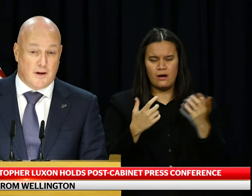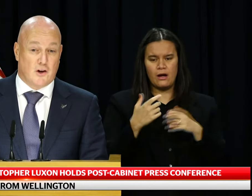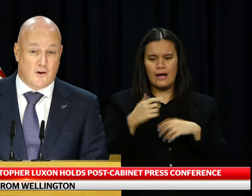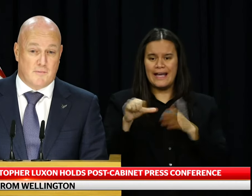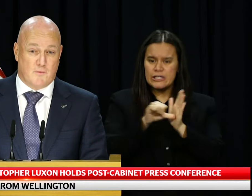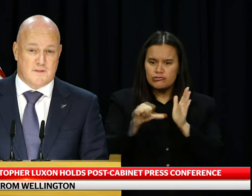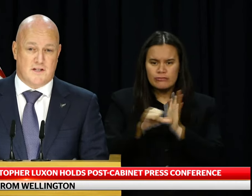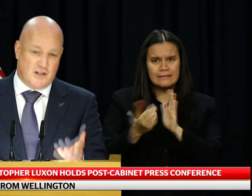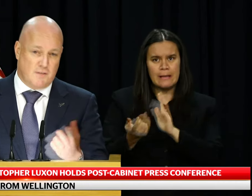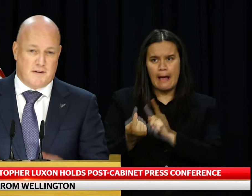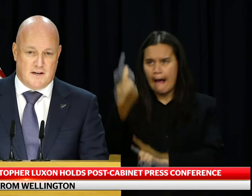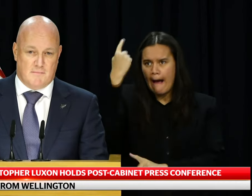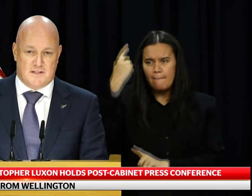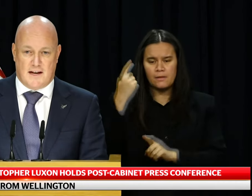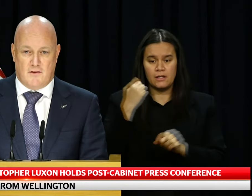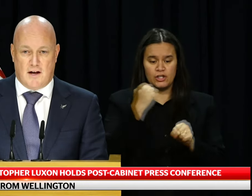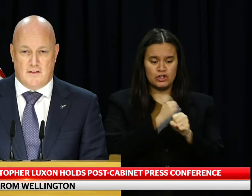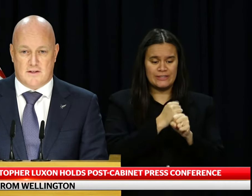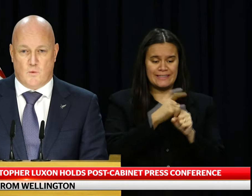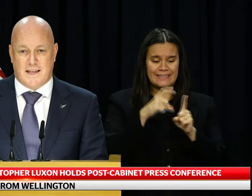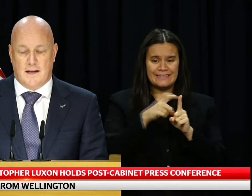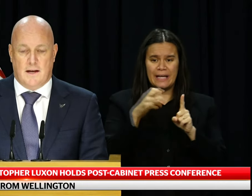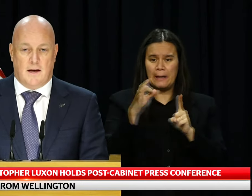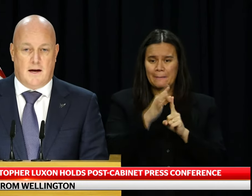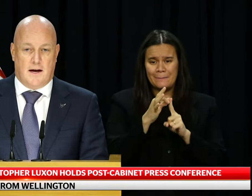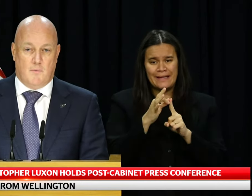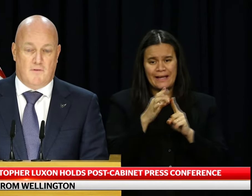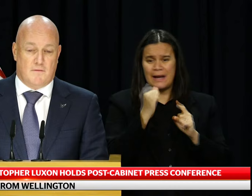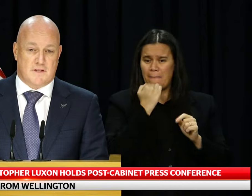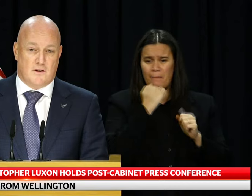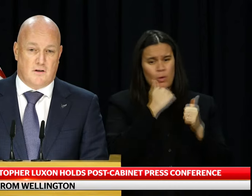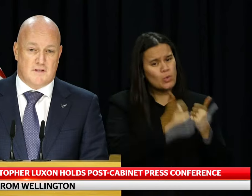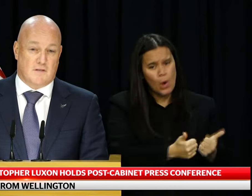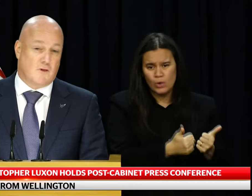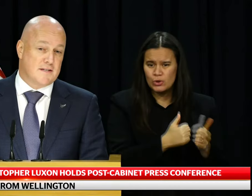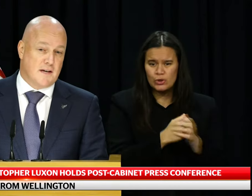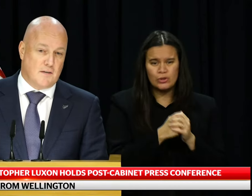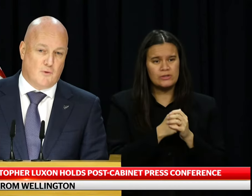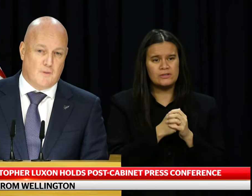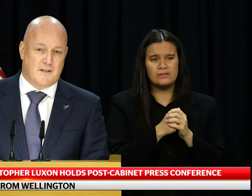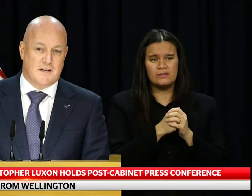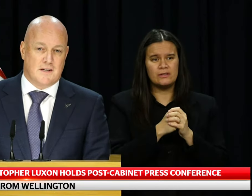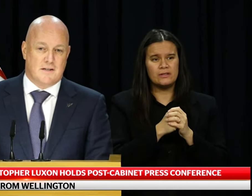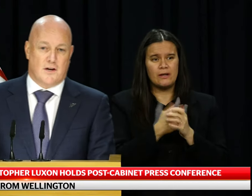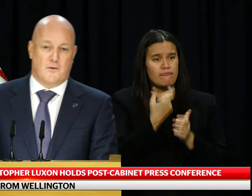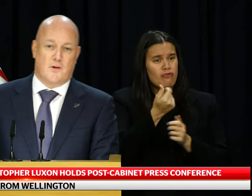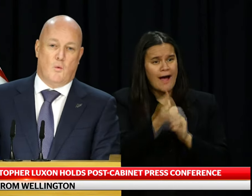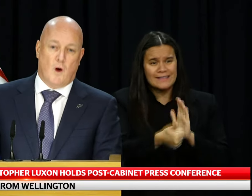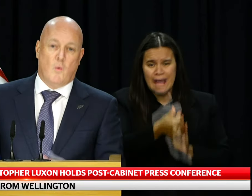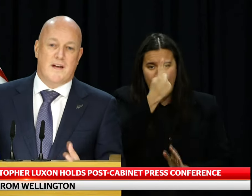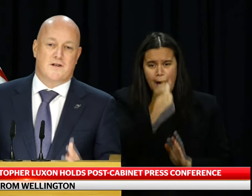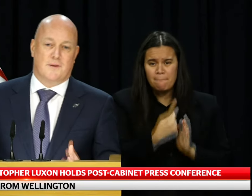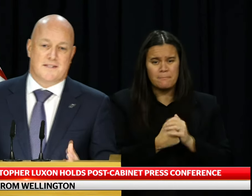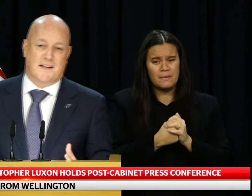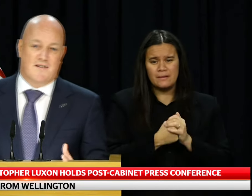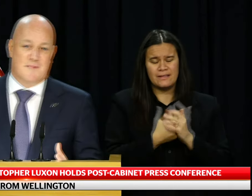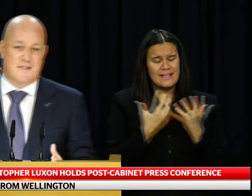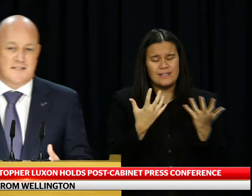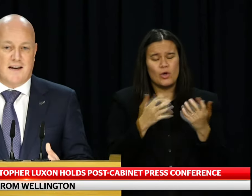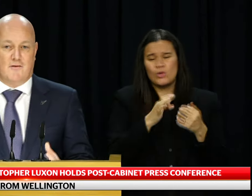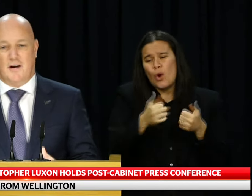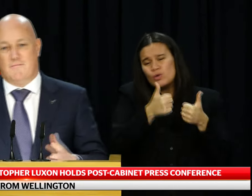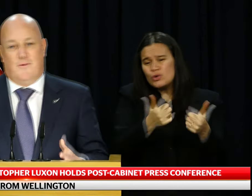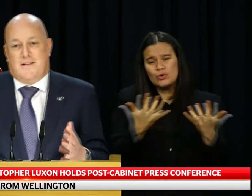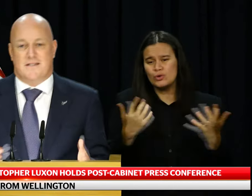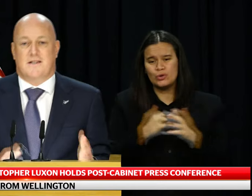we've got a slowing economy, we'll see GDP numbers later out this week, and we've obviously got a risk of rising unemployment. So, you know, what we're doing as a